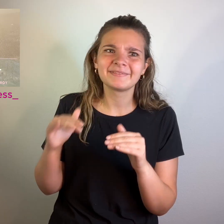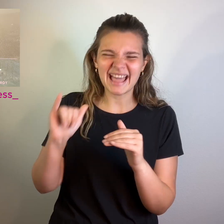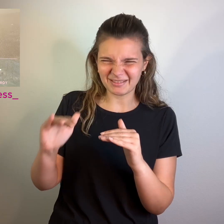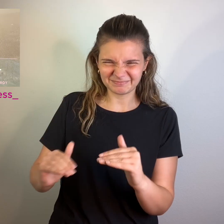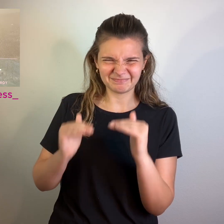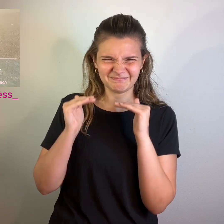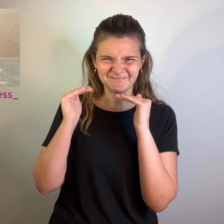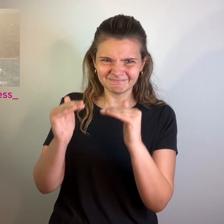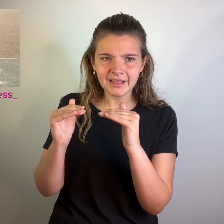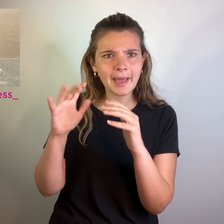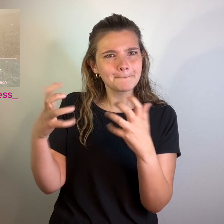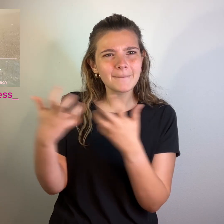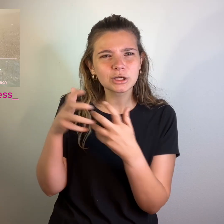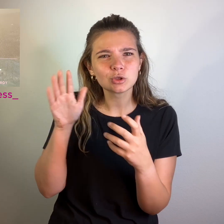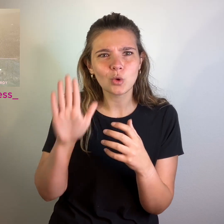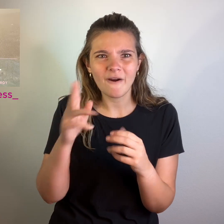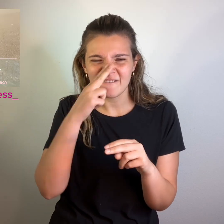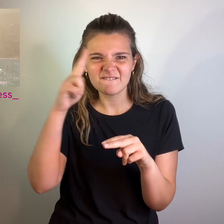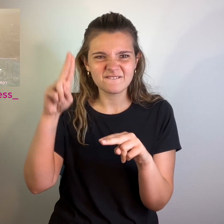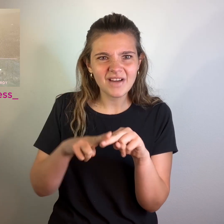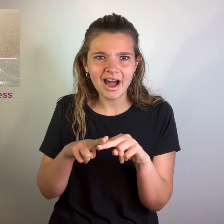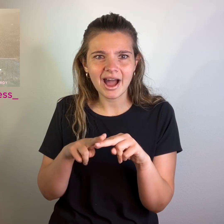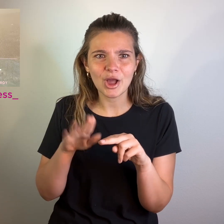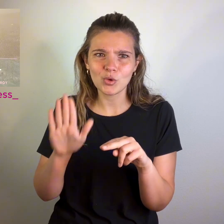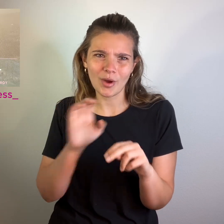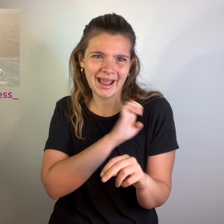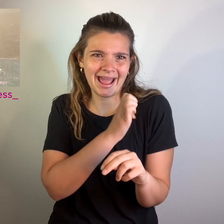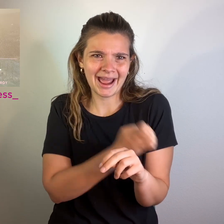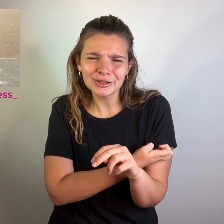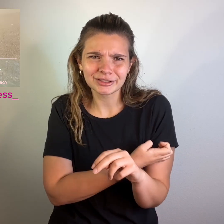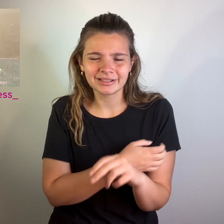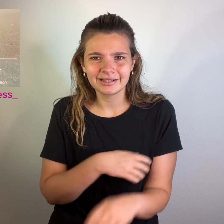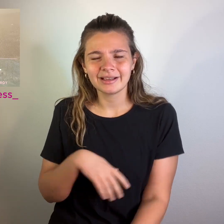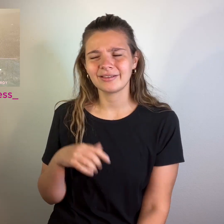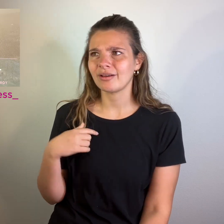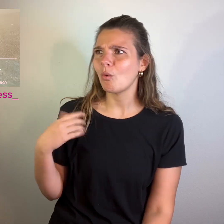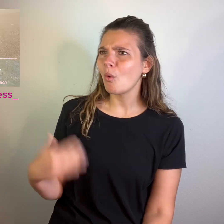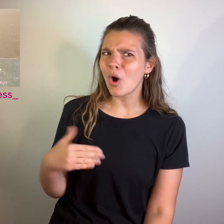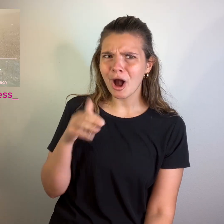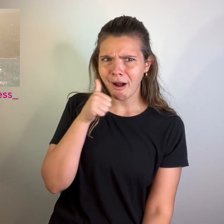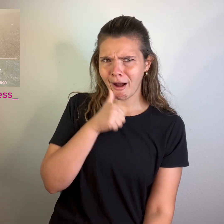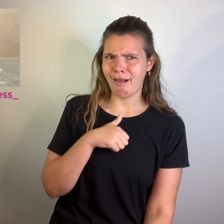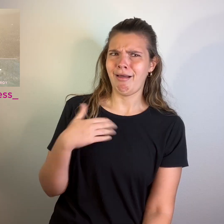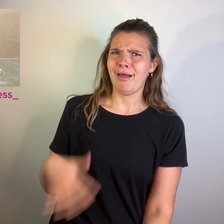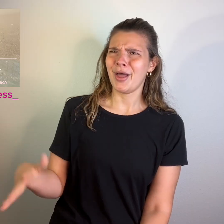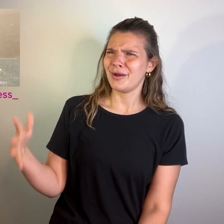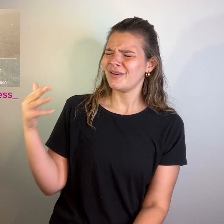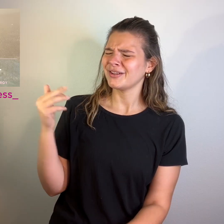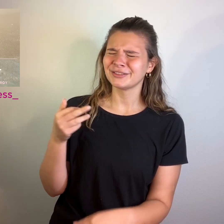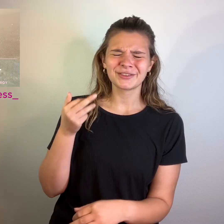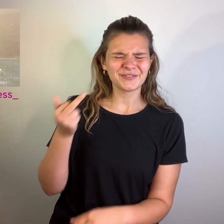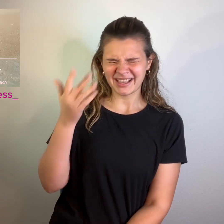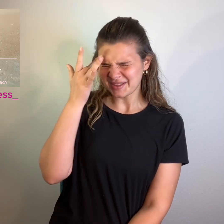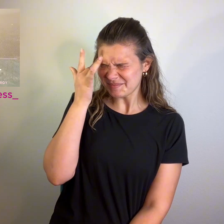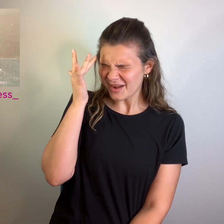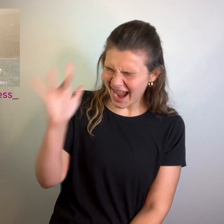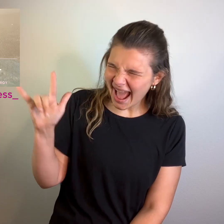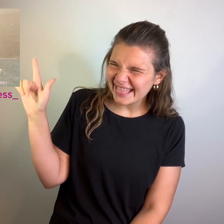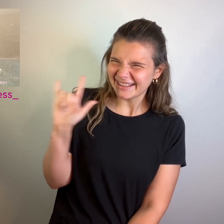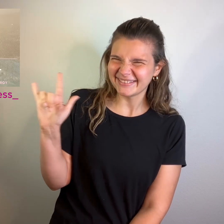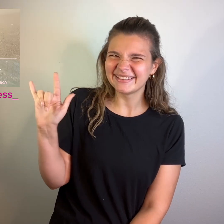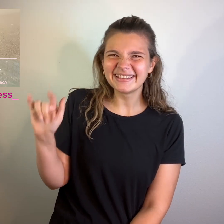are matching your fun, matching your energy. And I was like, girl, you are so fucking wise. I love